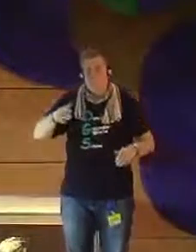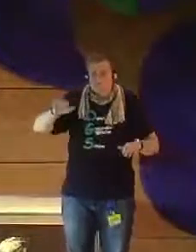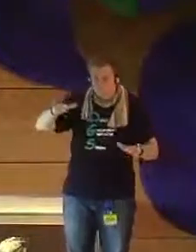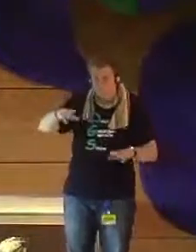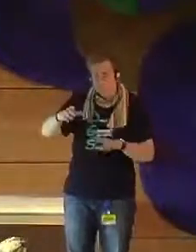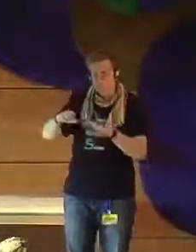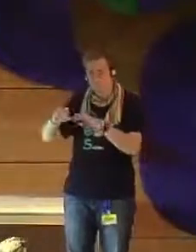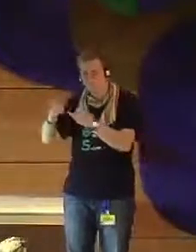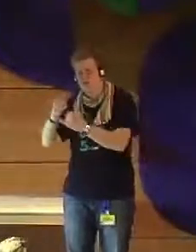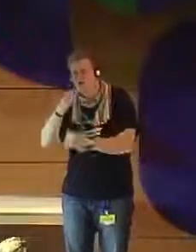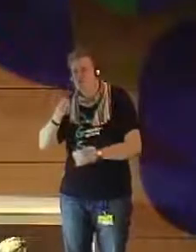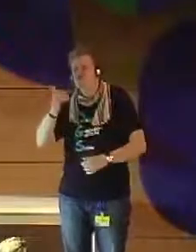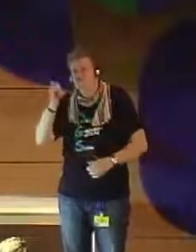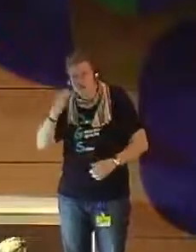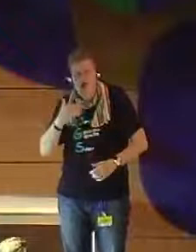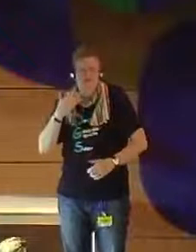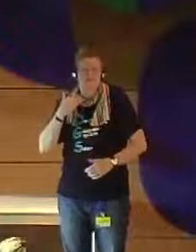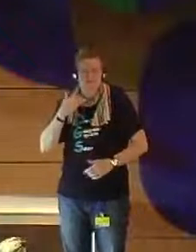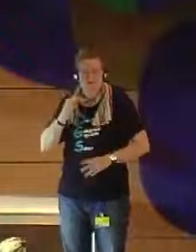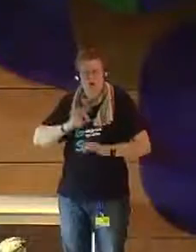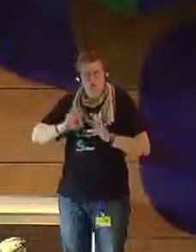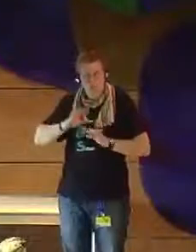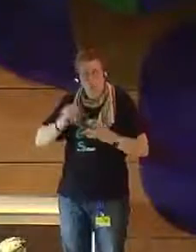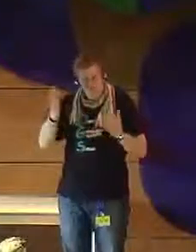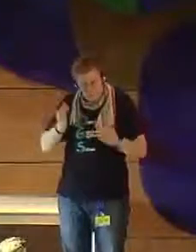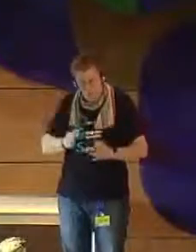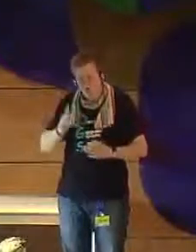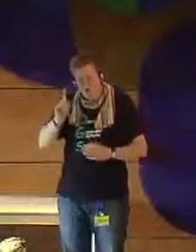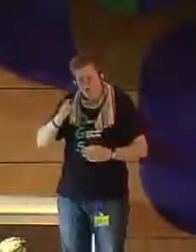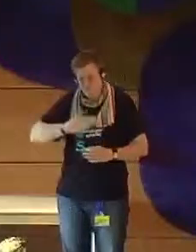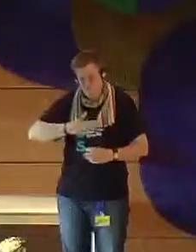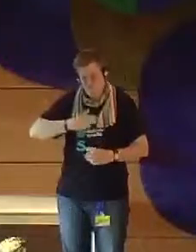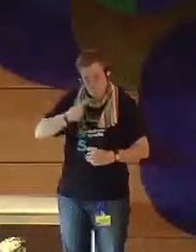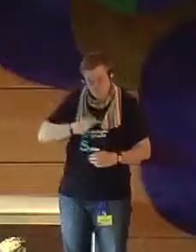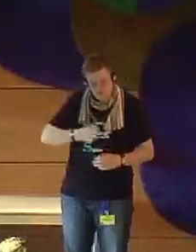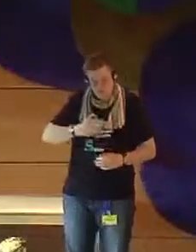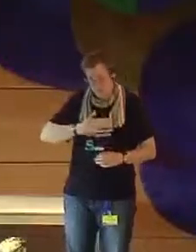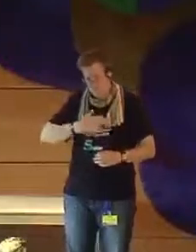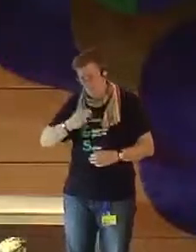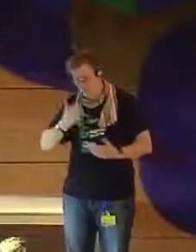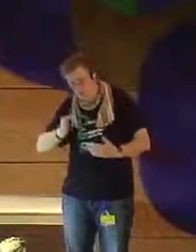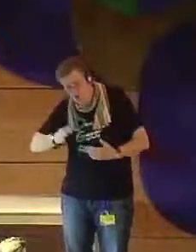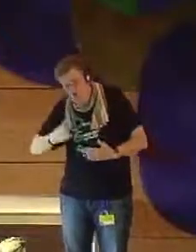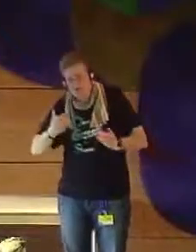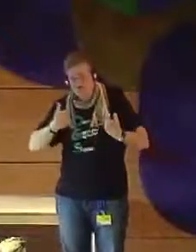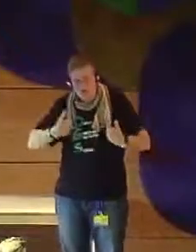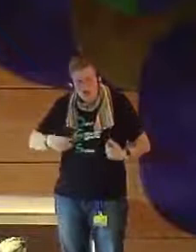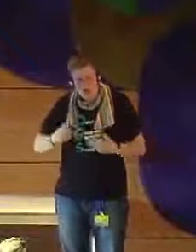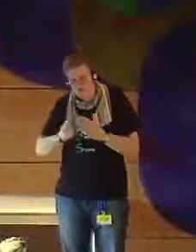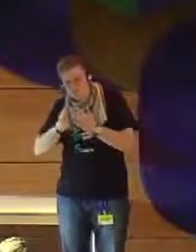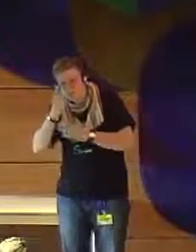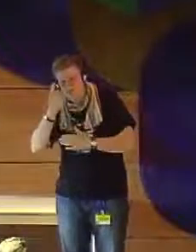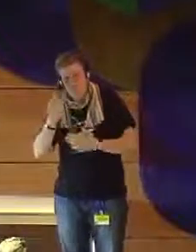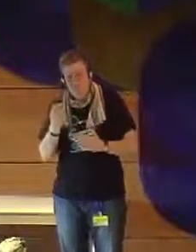problems. And so what is the minimum dose we can do to protect against osteoporosis? and not produce inappropriate sexual behavior,